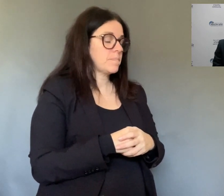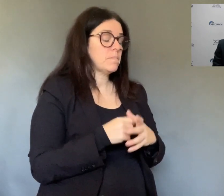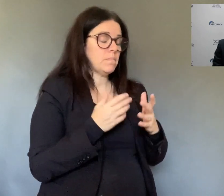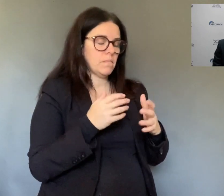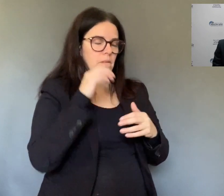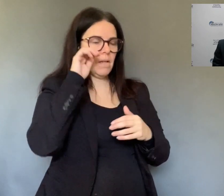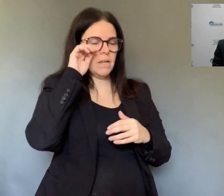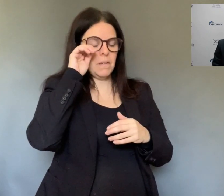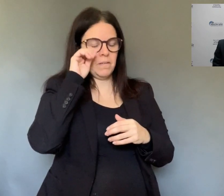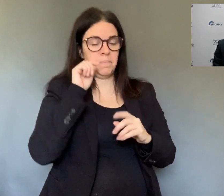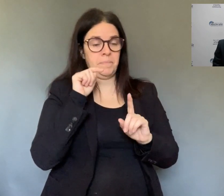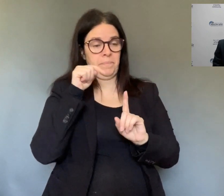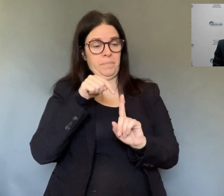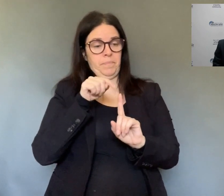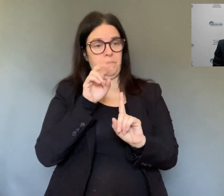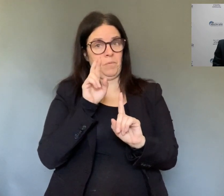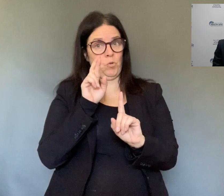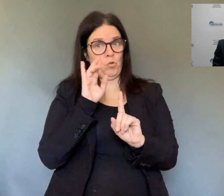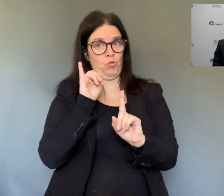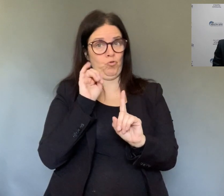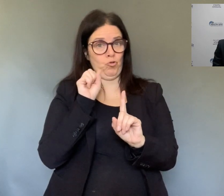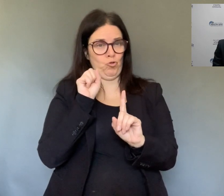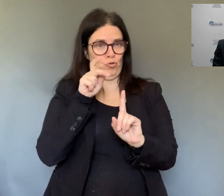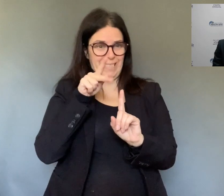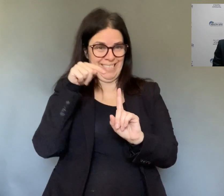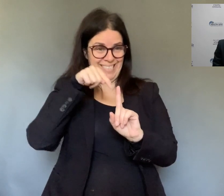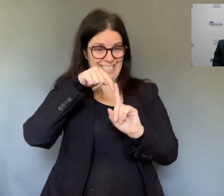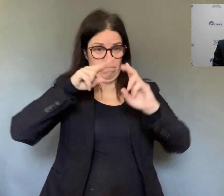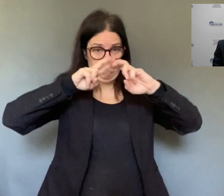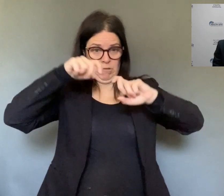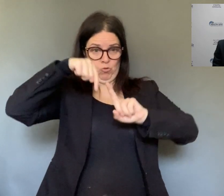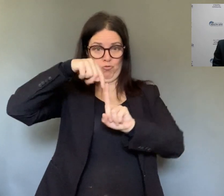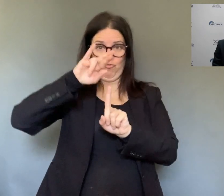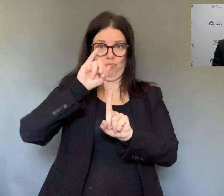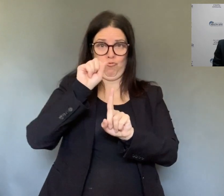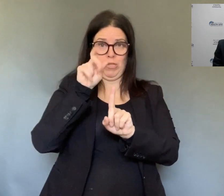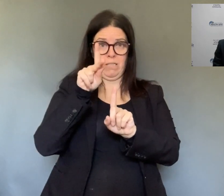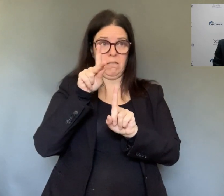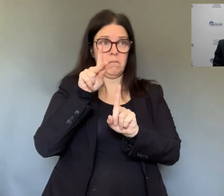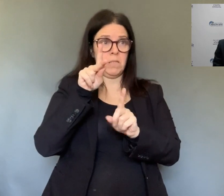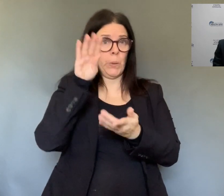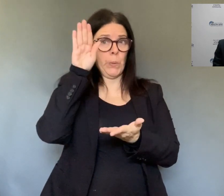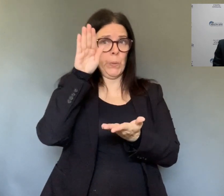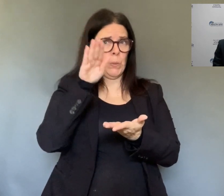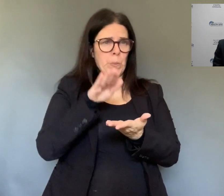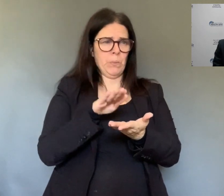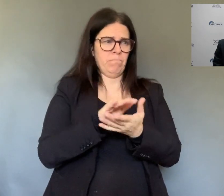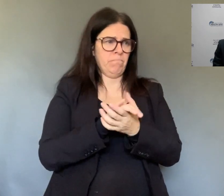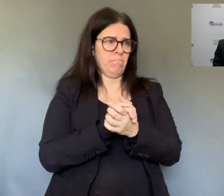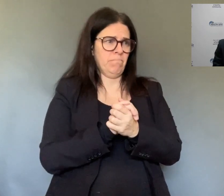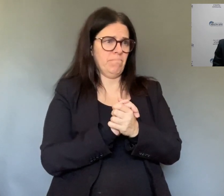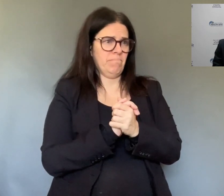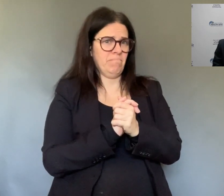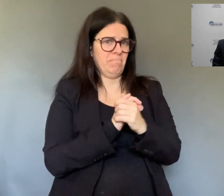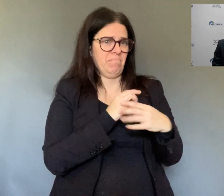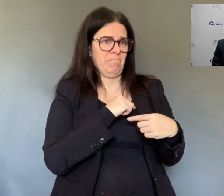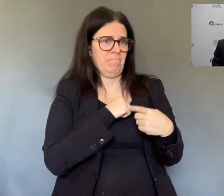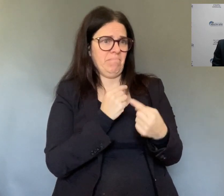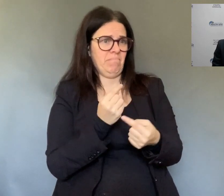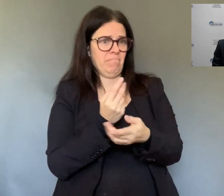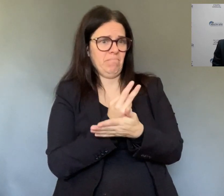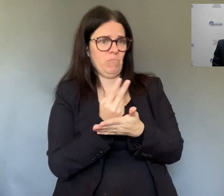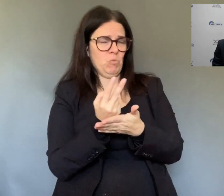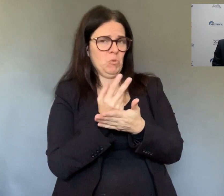you're really looking at it from a risk perspective, the risk probably hasn't changed in the last, few